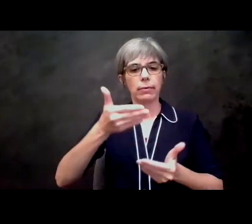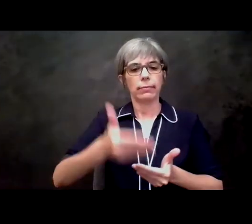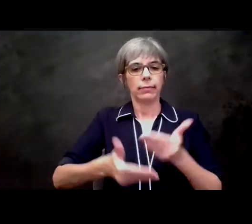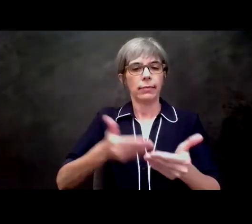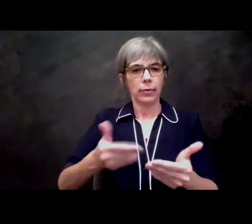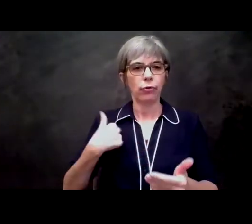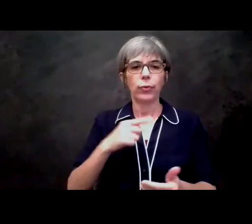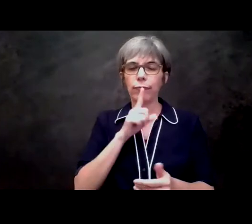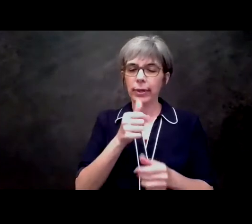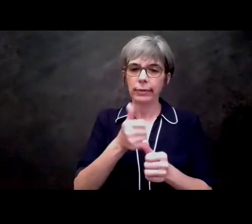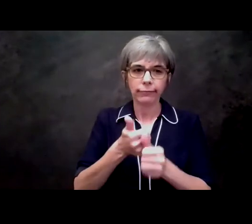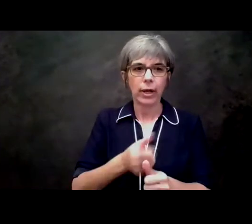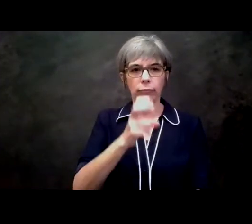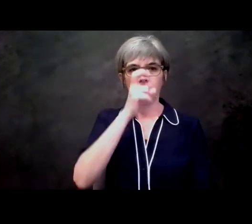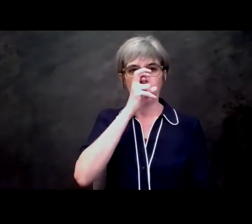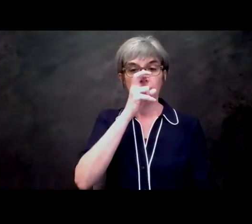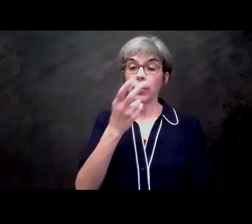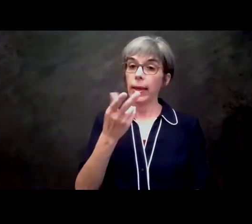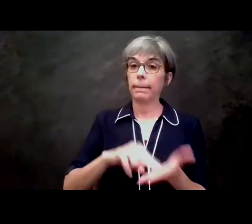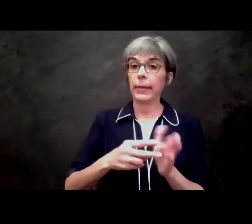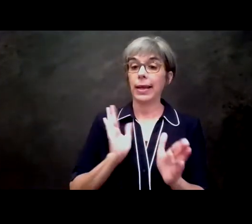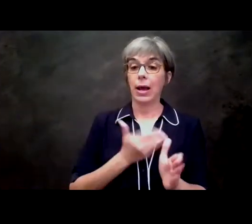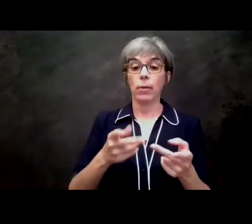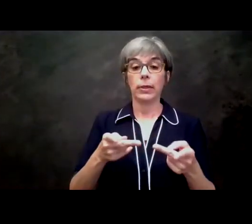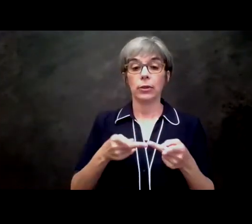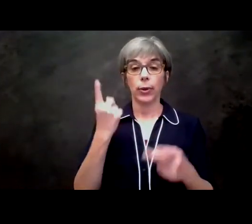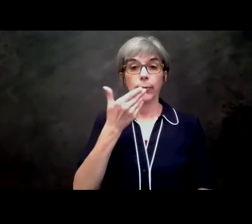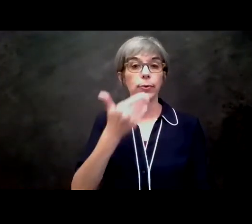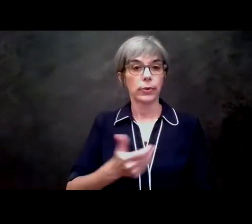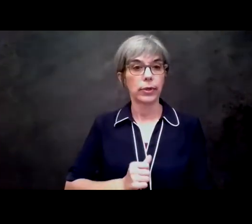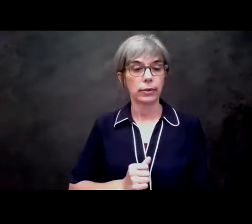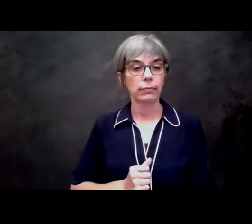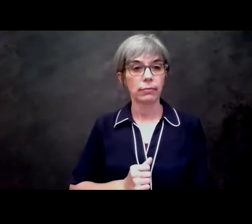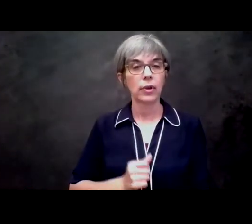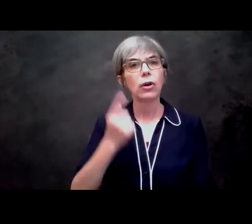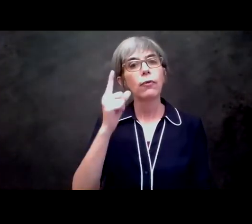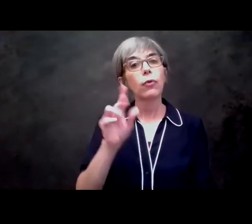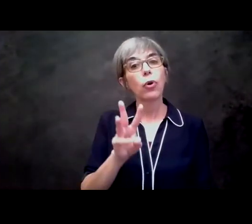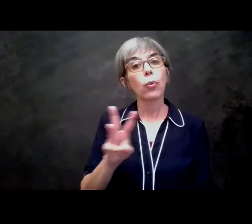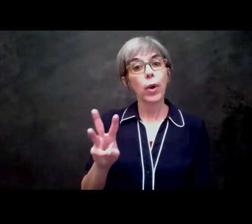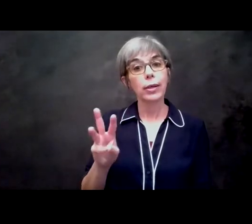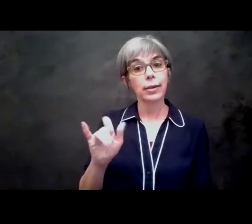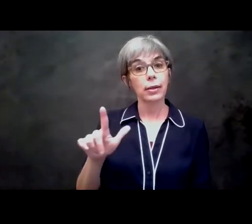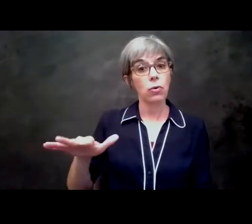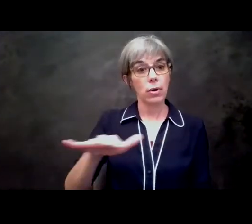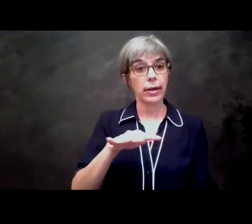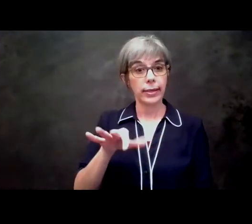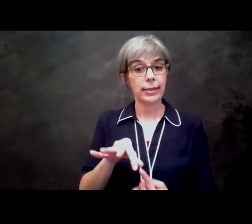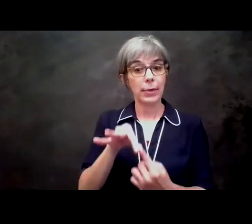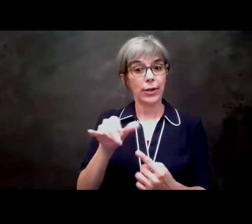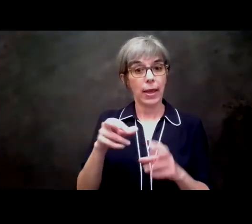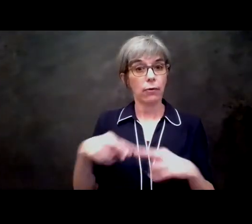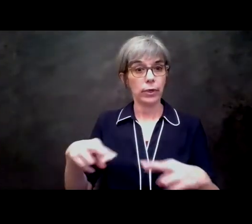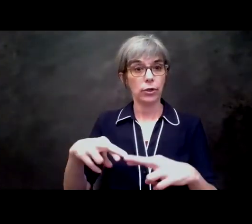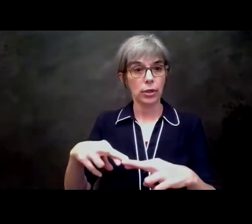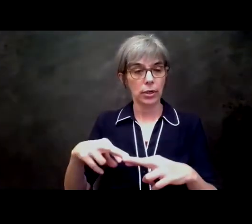We were, I think for the Western region particularly, that